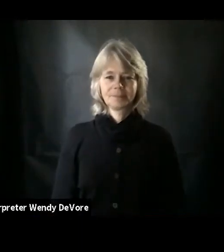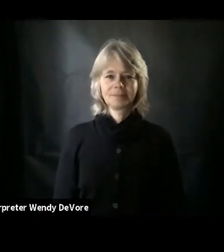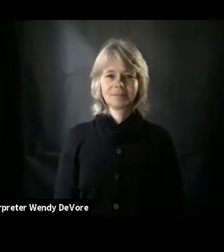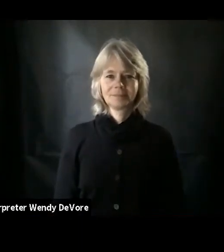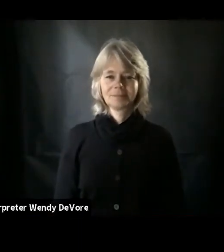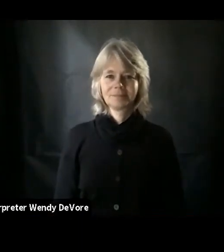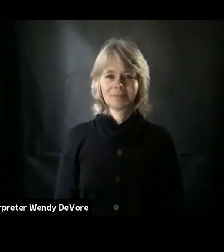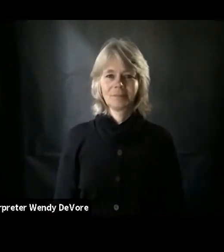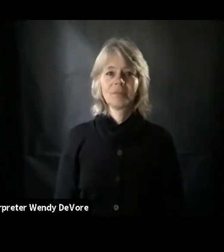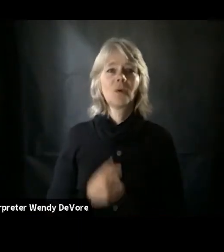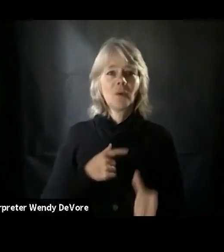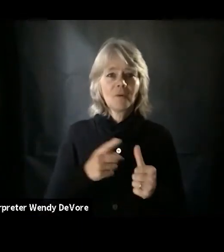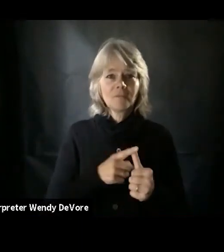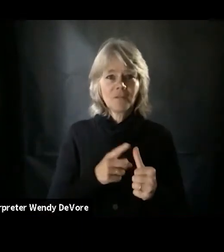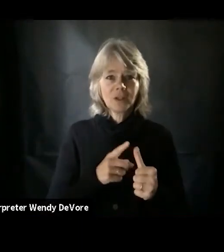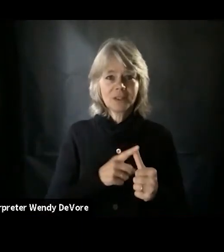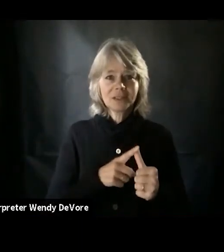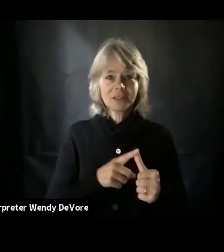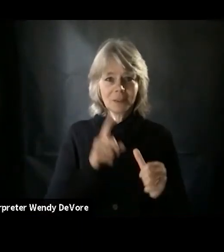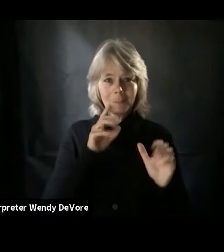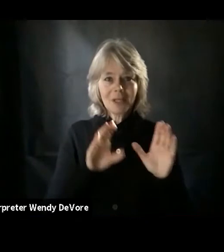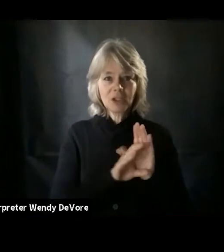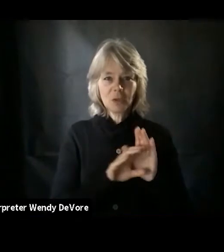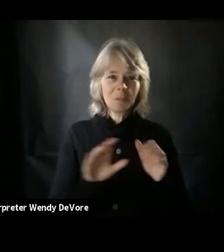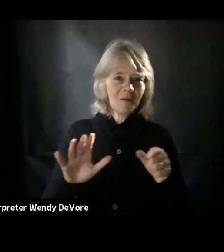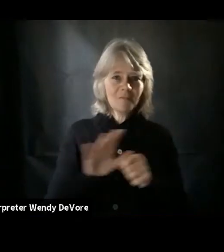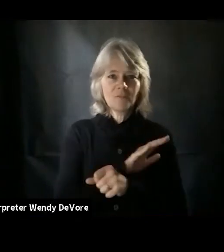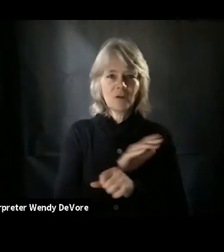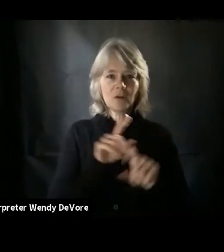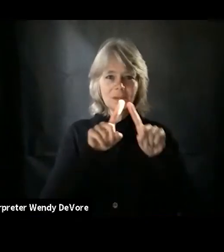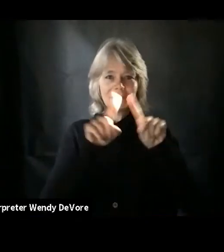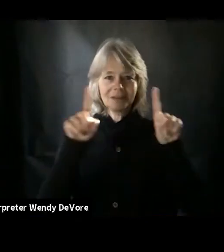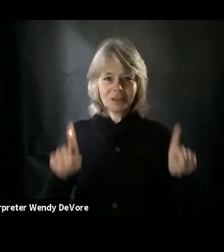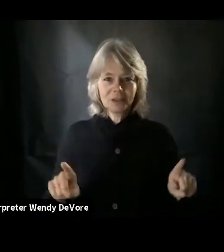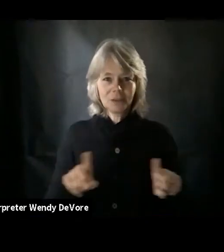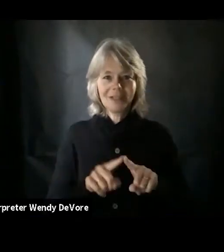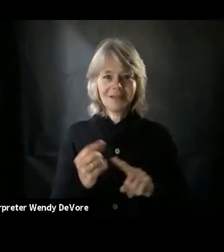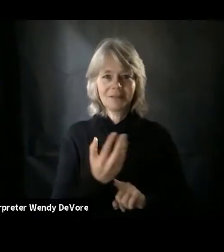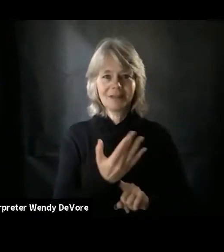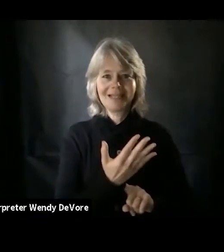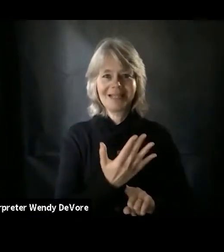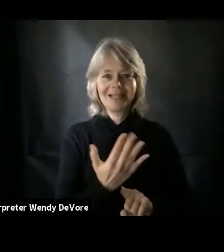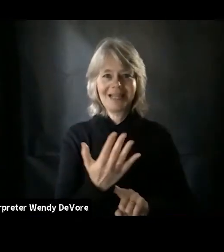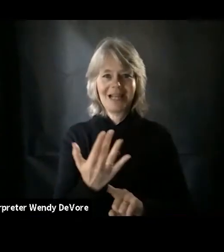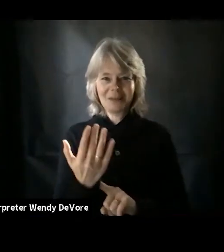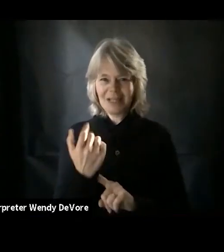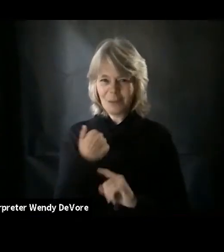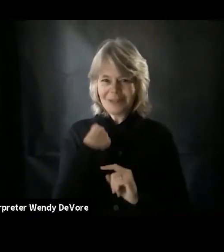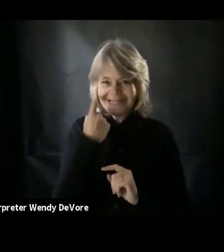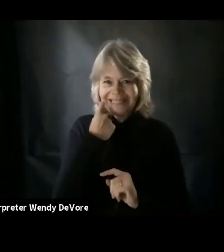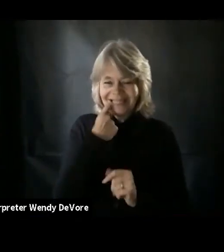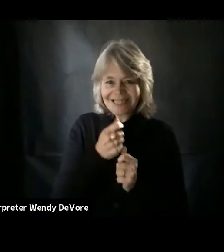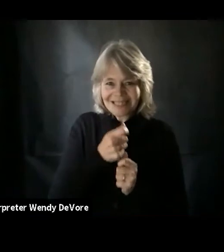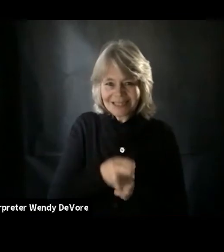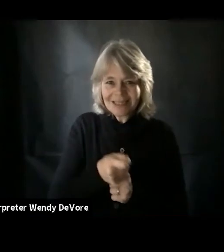And the first image will really, it will be a full screen of our candles that we lit for our